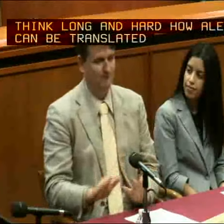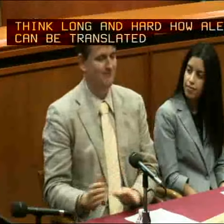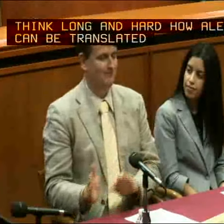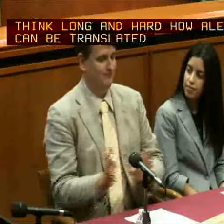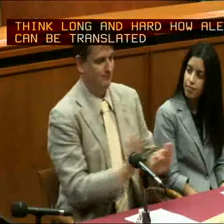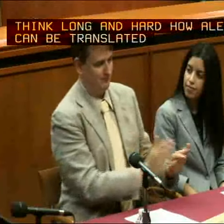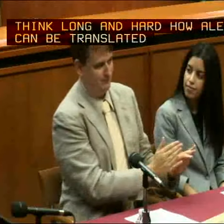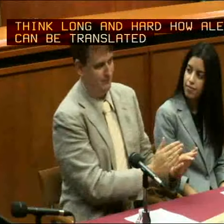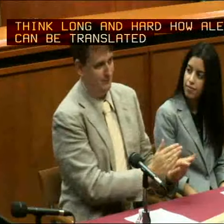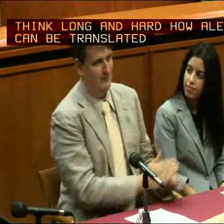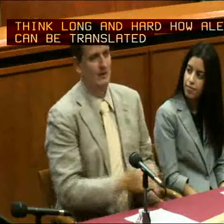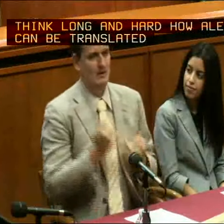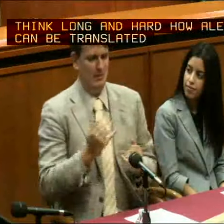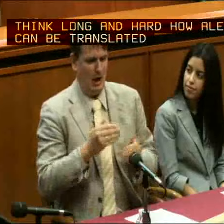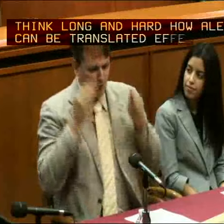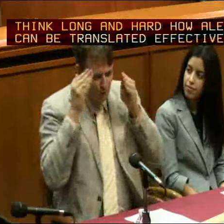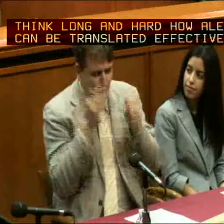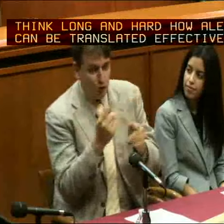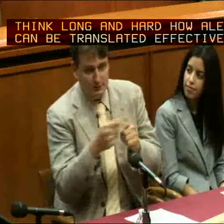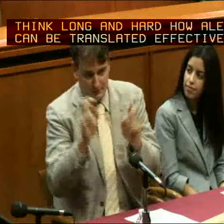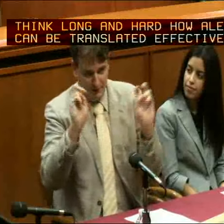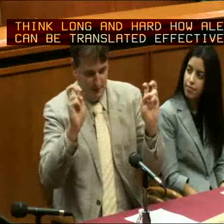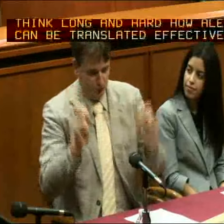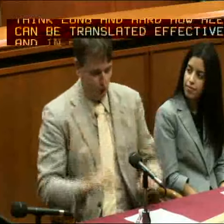in ASL.